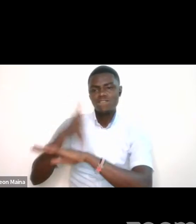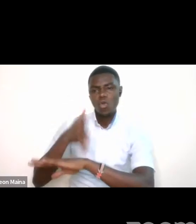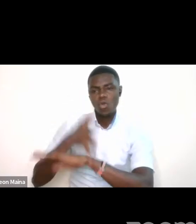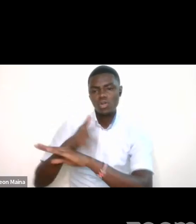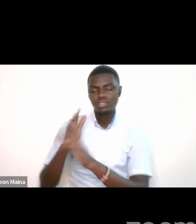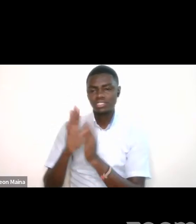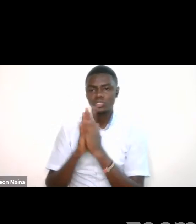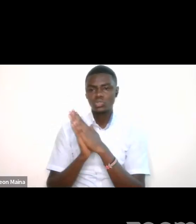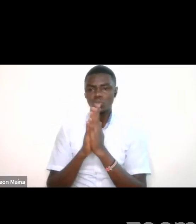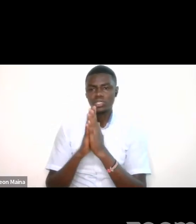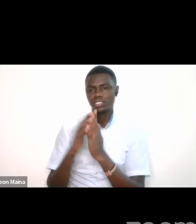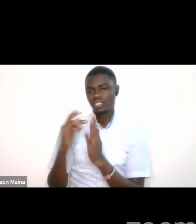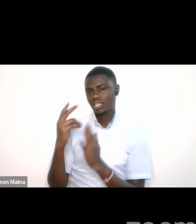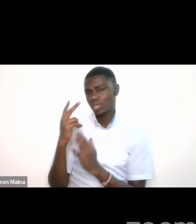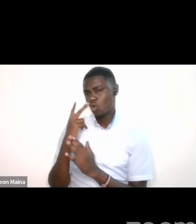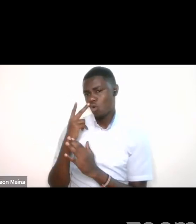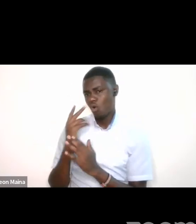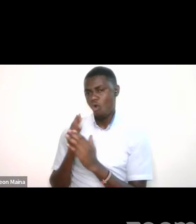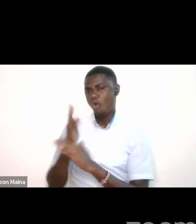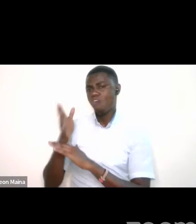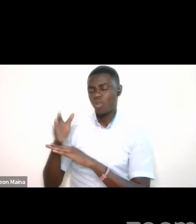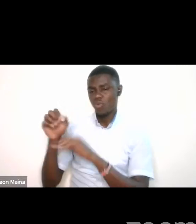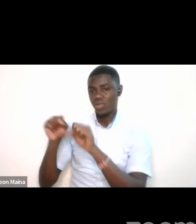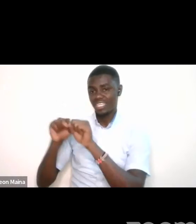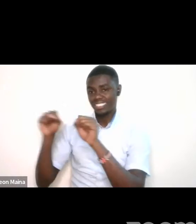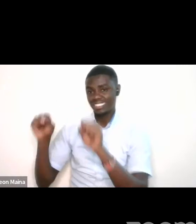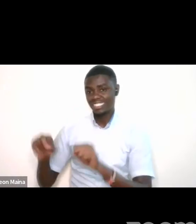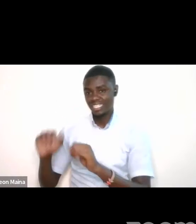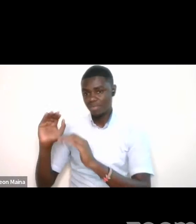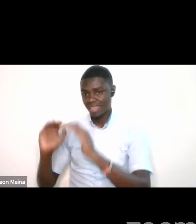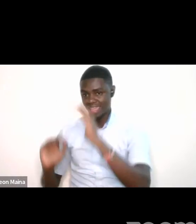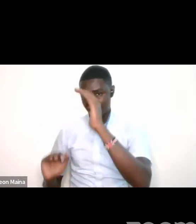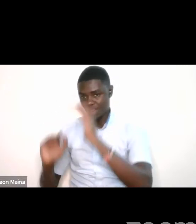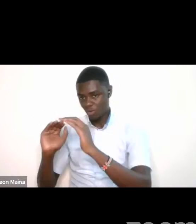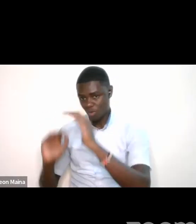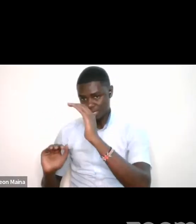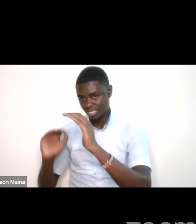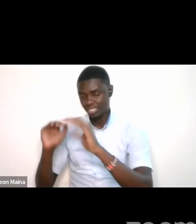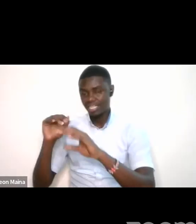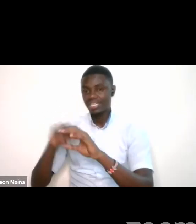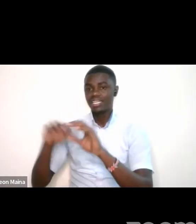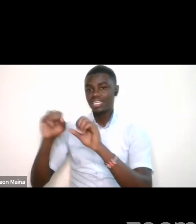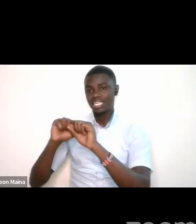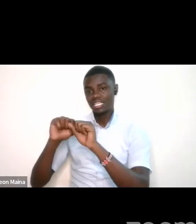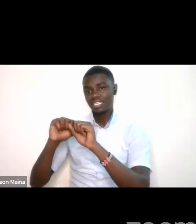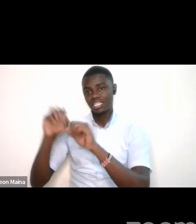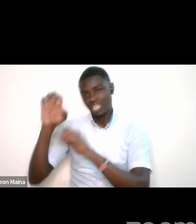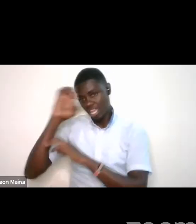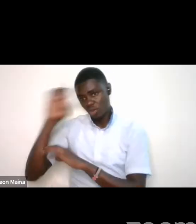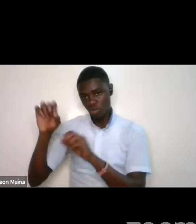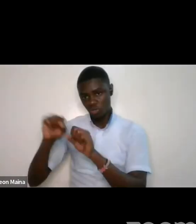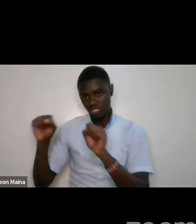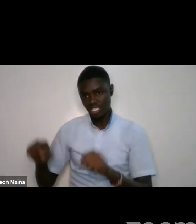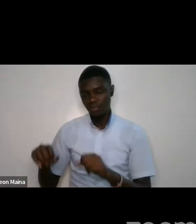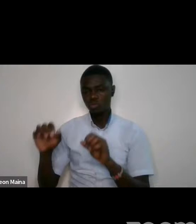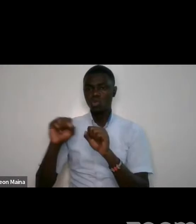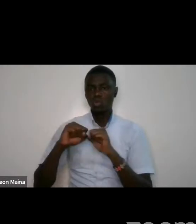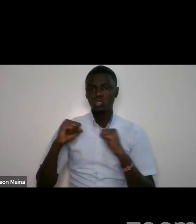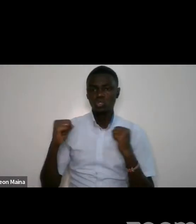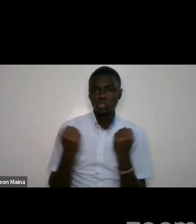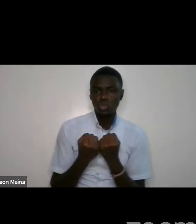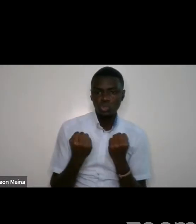systemic inequalities inherent in education systems, such as socioeconomic disparities, cultural